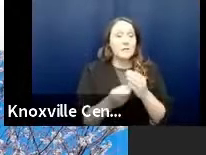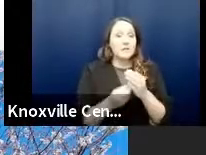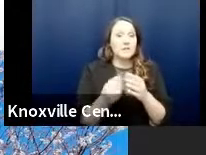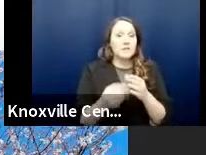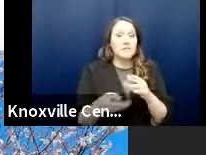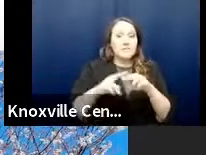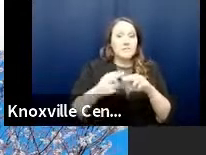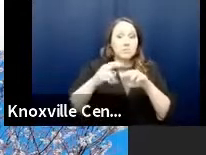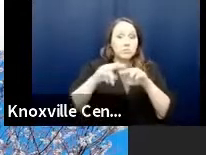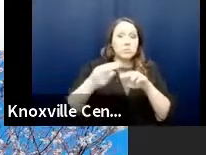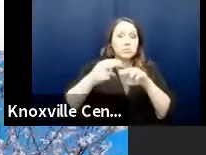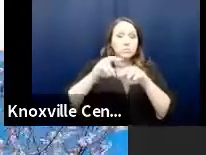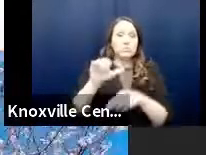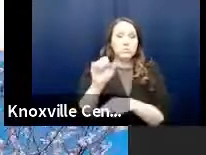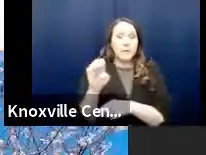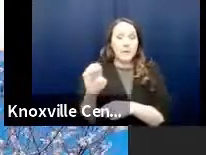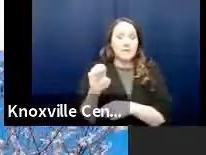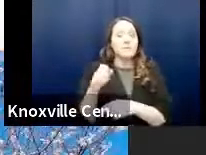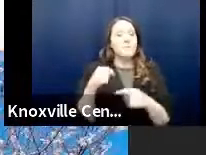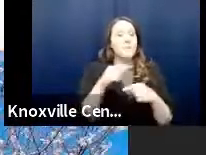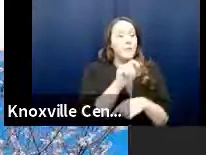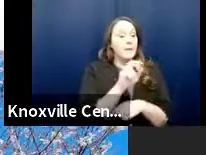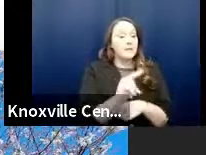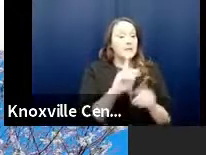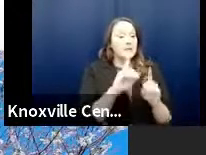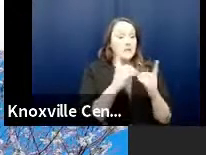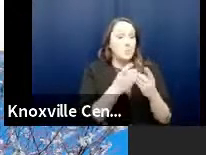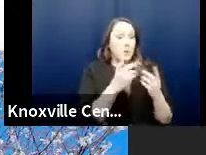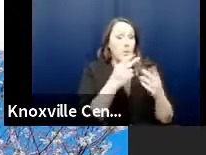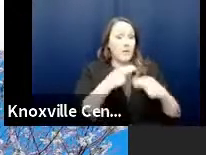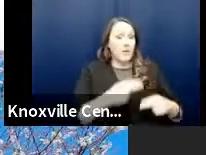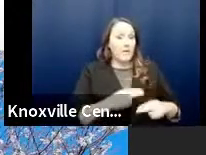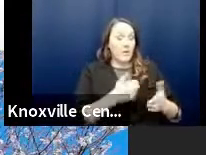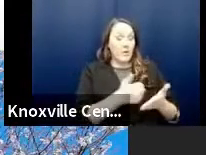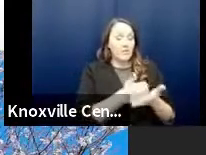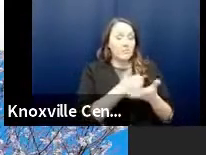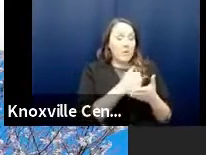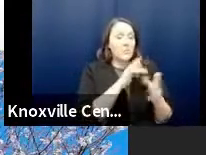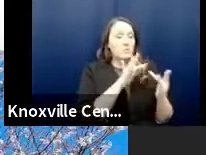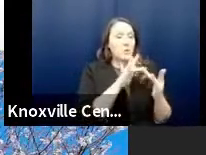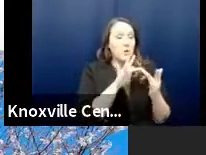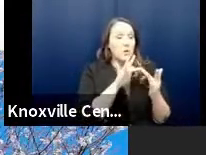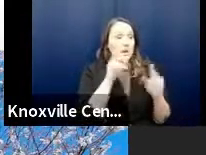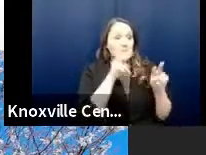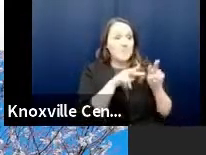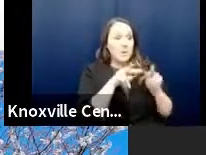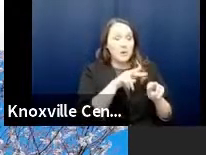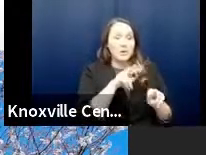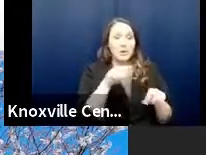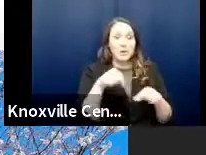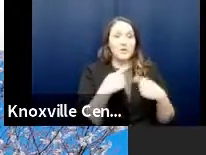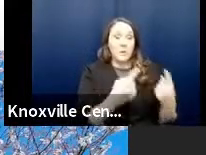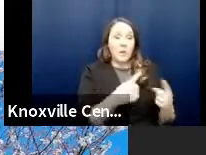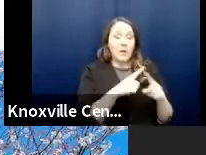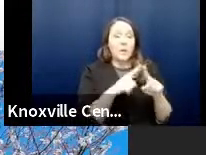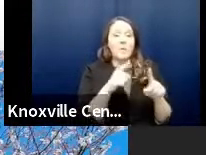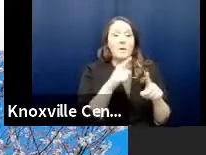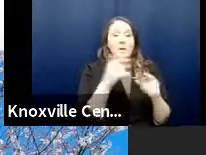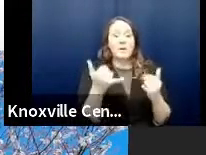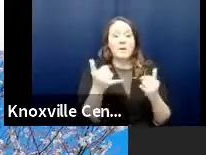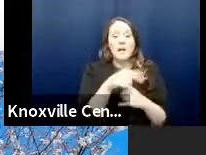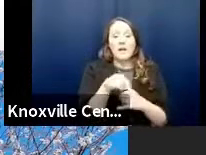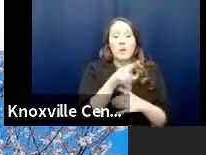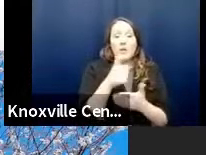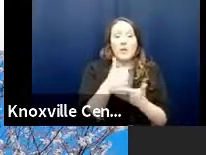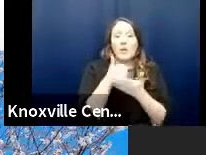of cases. While the Tennessee Department of Health has been helping with contact monitoring for a while now, they are now assisting with case